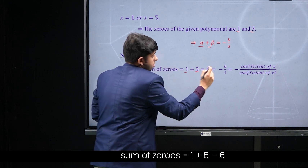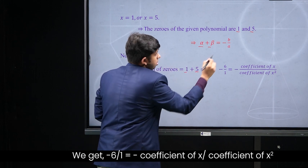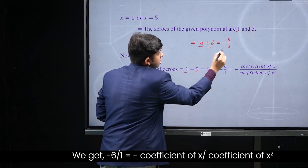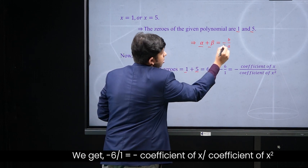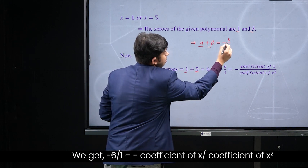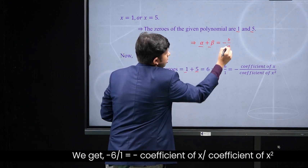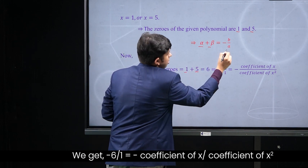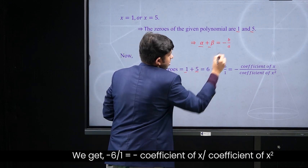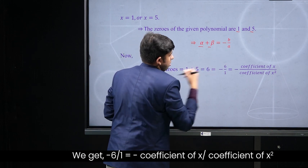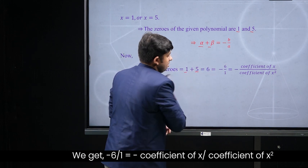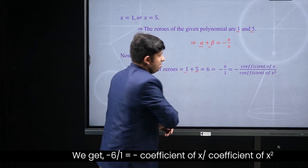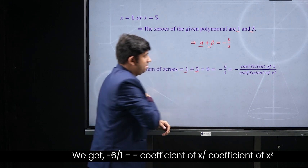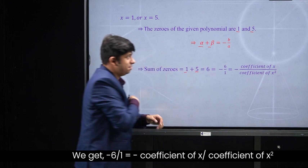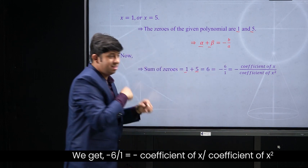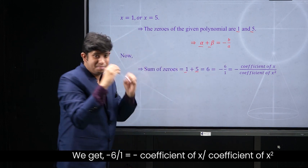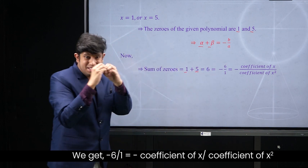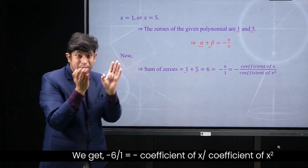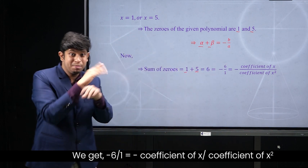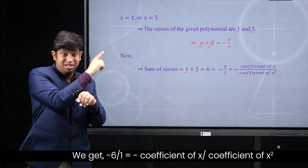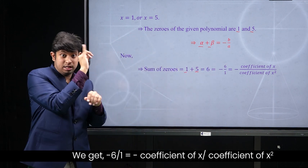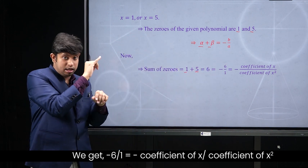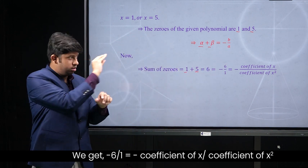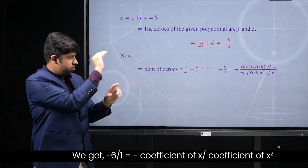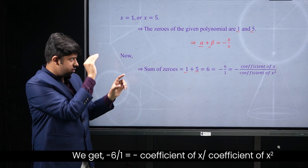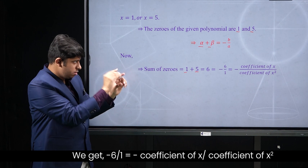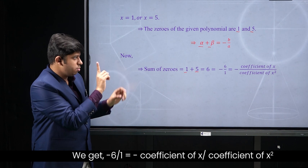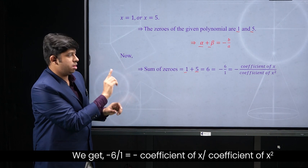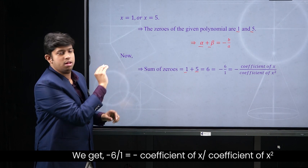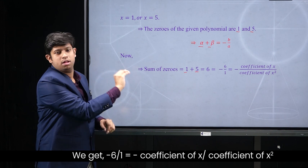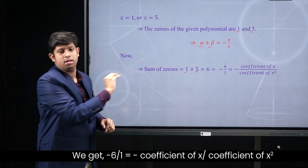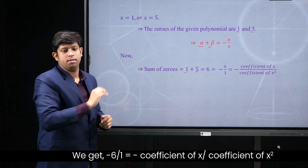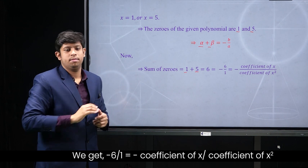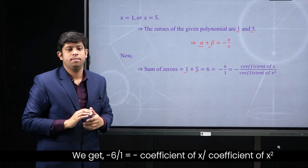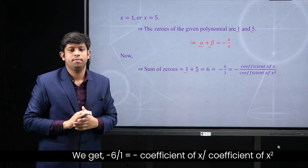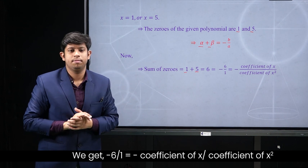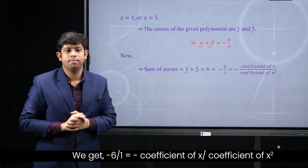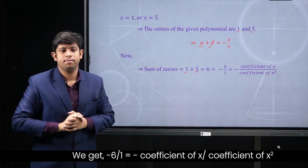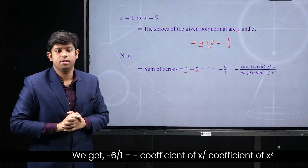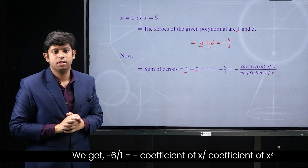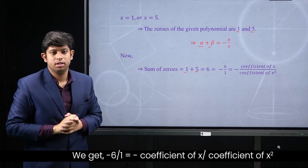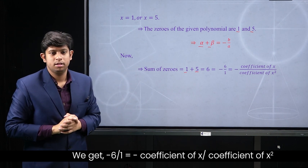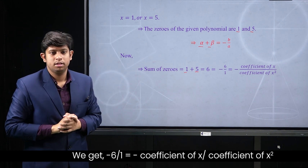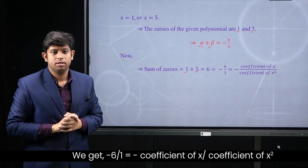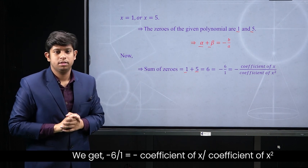We get minus 6 by 1, which is equal to minus of coefficient of x by coefficient of x square.